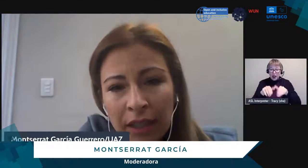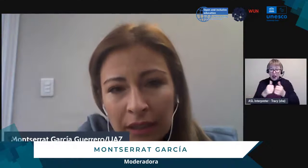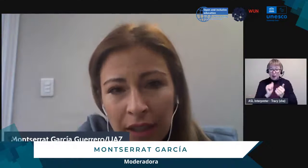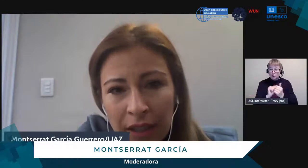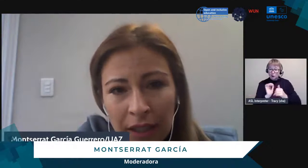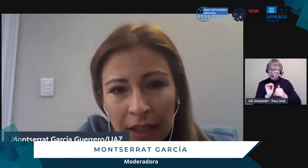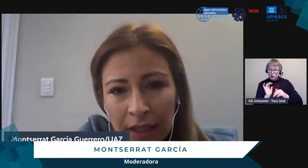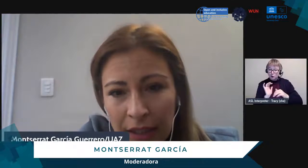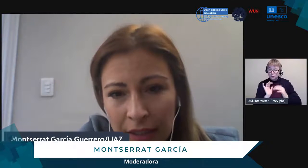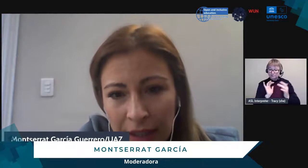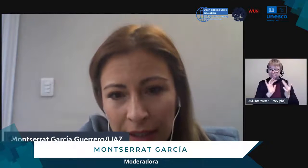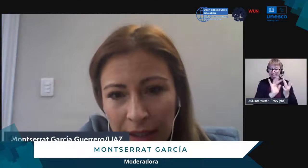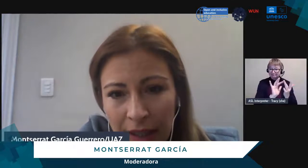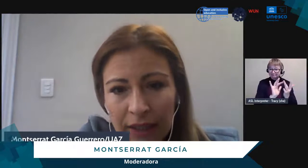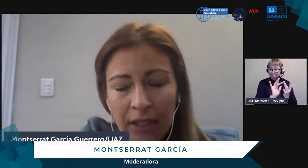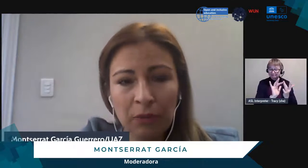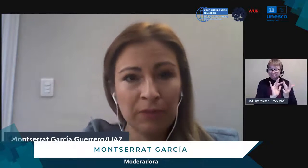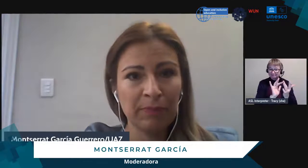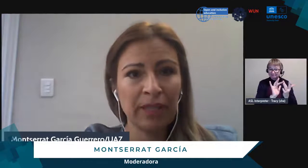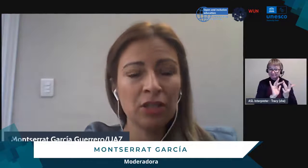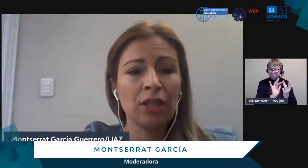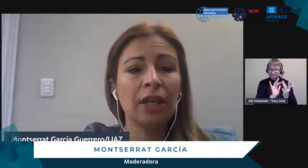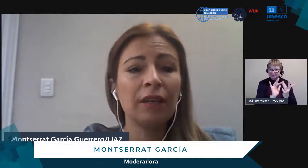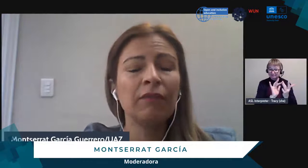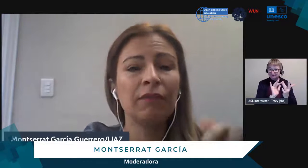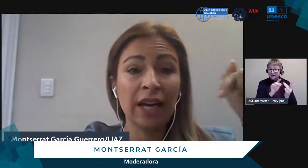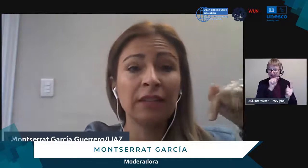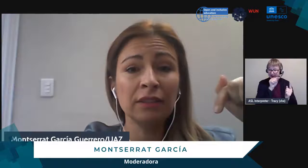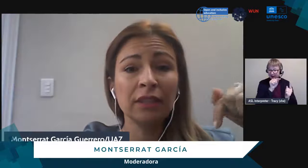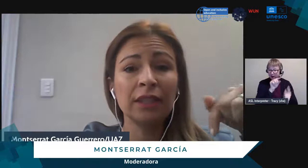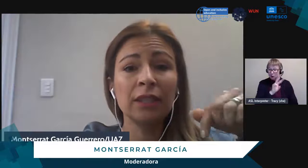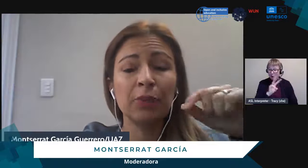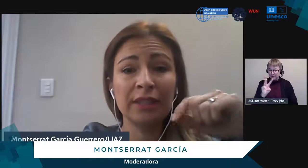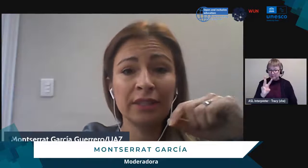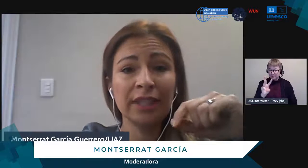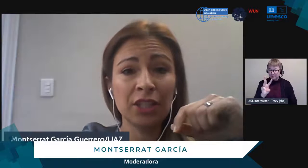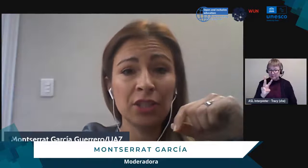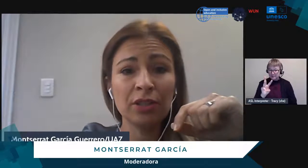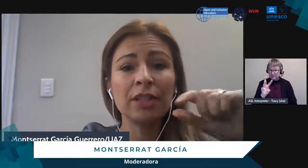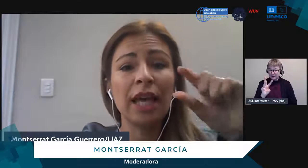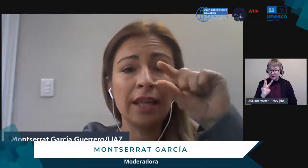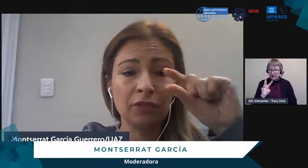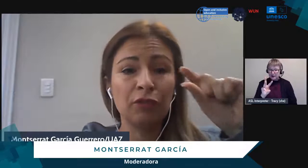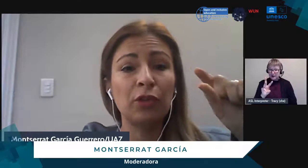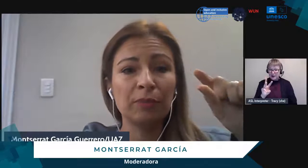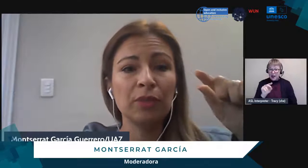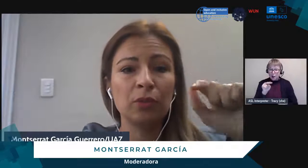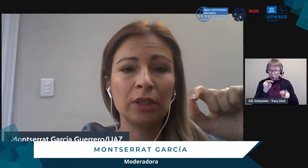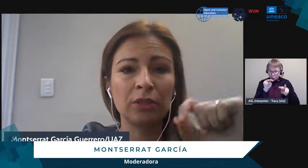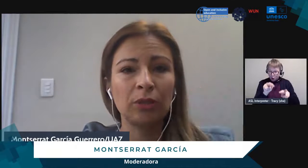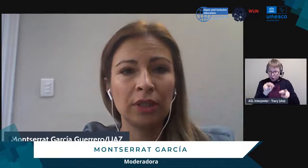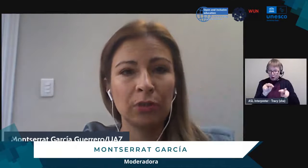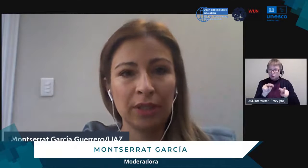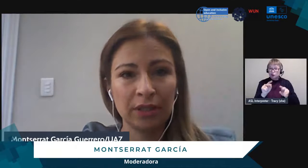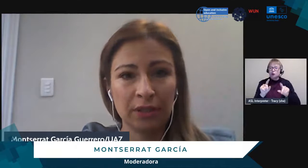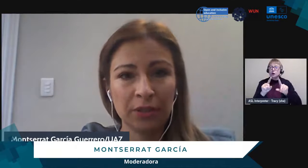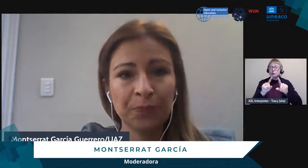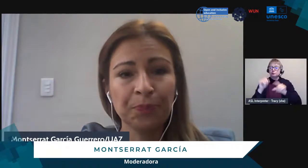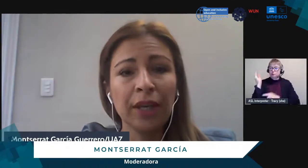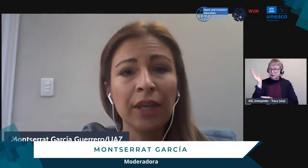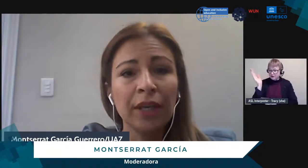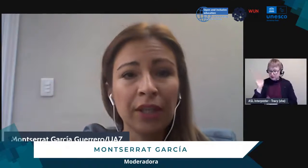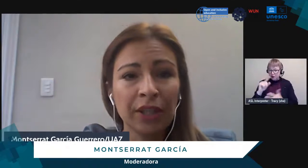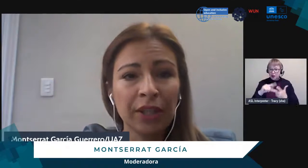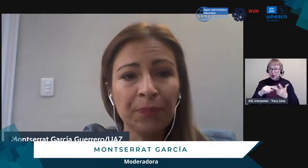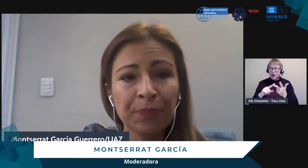access the webpage and find the presentations and the forms to answer the